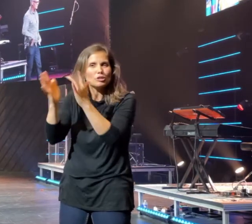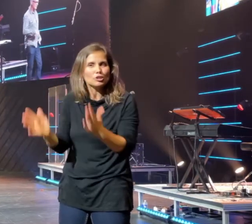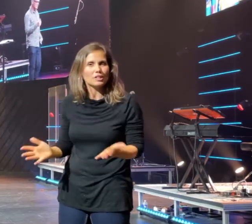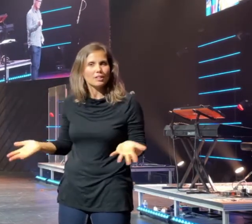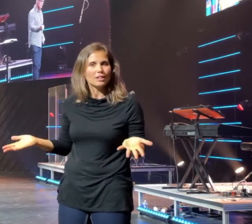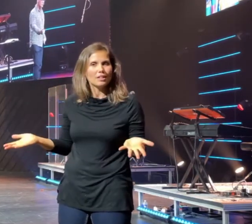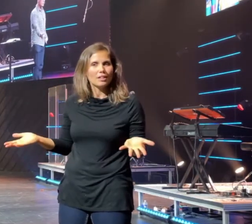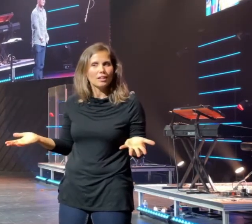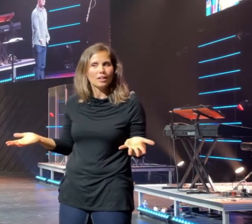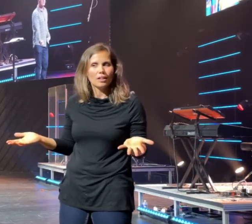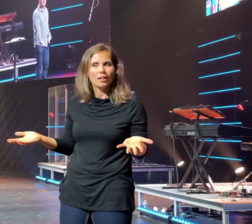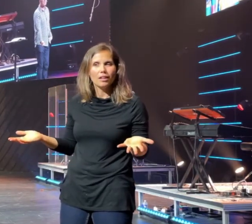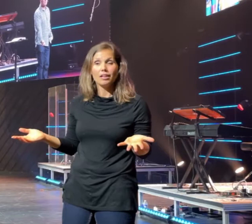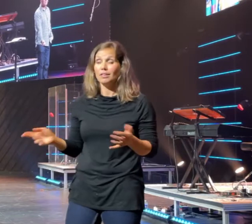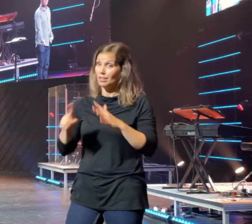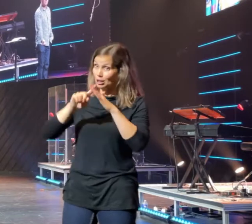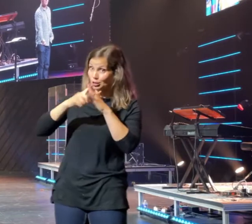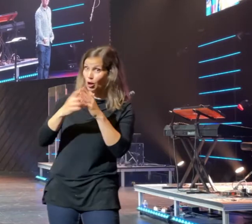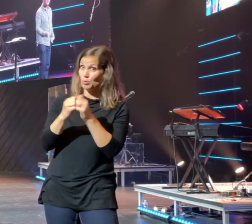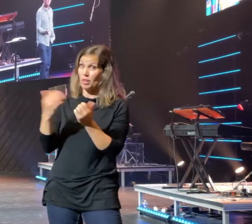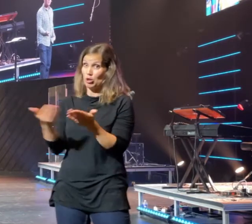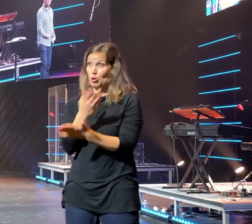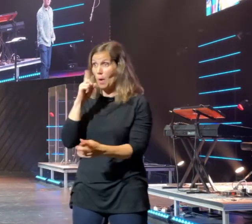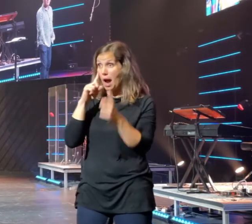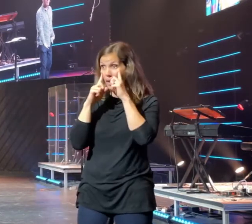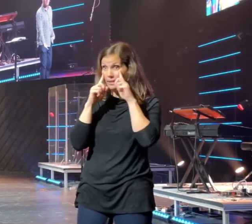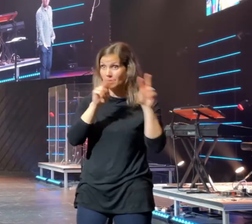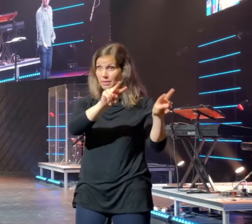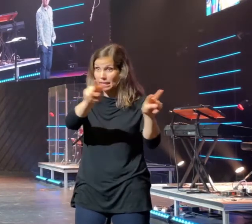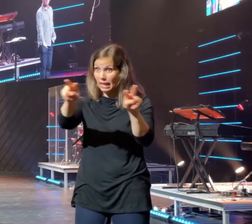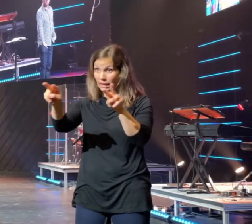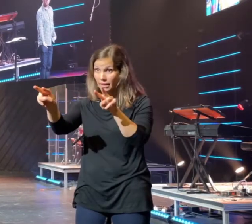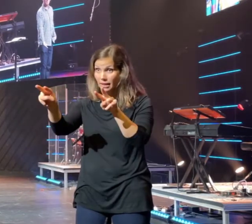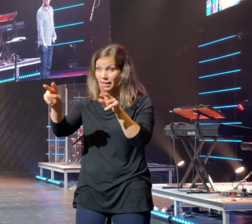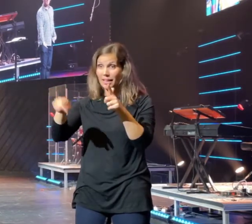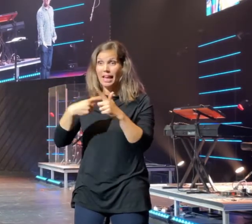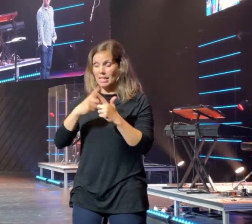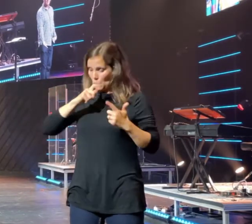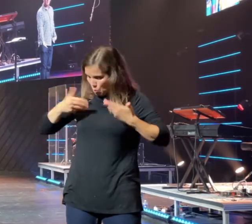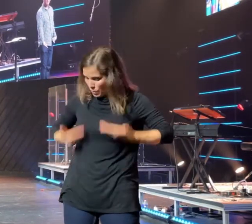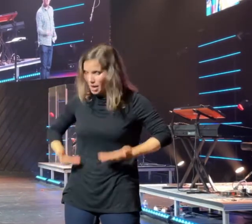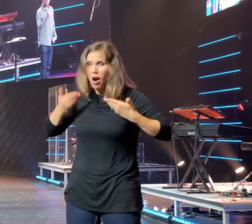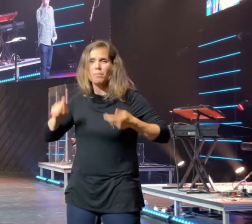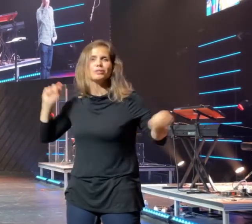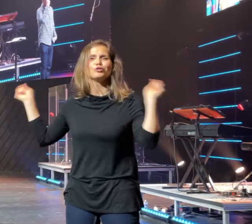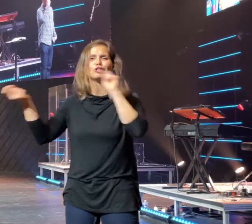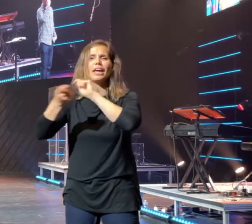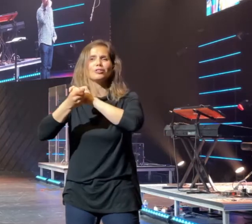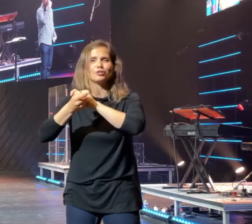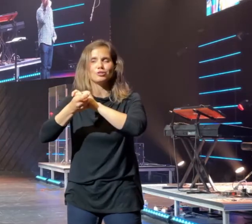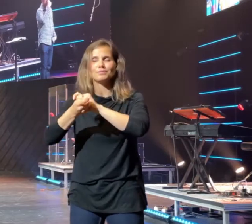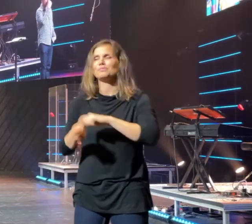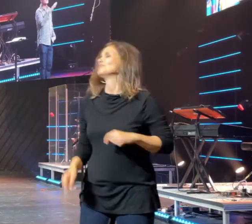It starts with a new way of seeing. And that's a new way of being. Right? It's a void. And let me tell you, when I first became